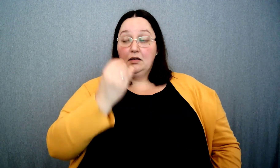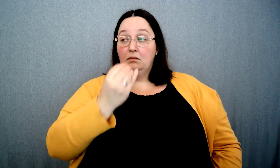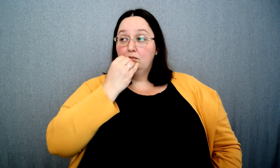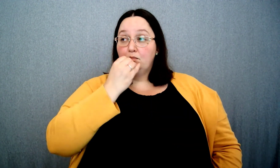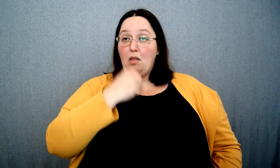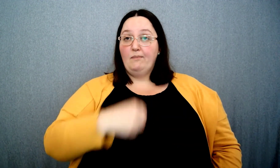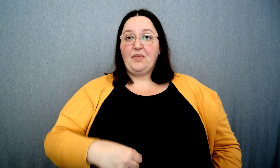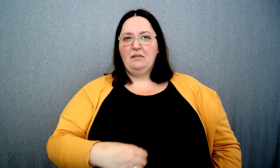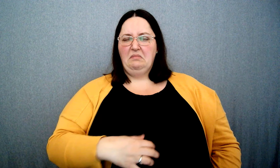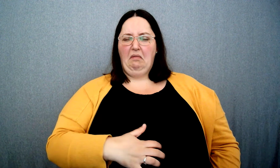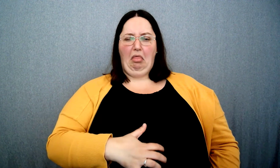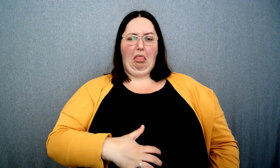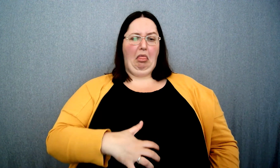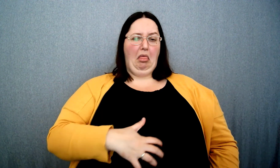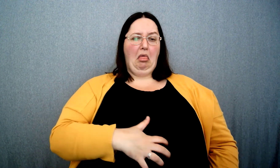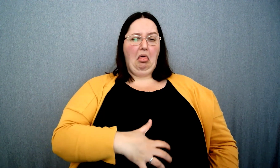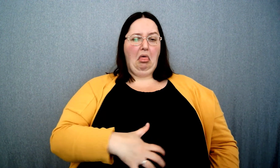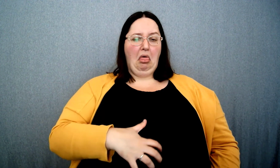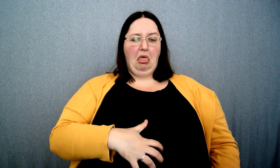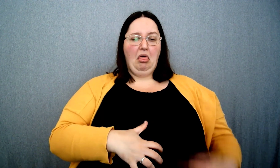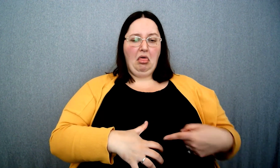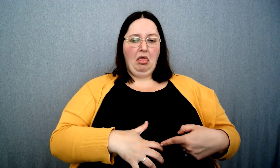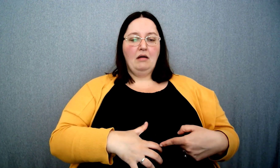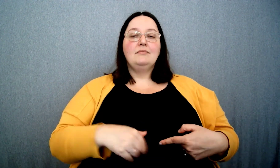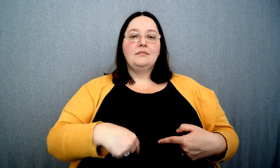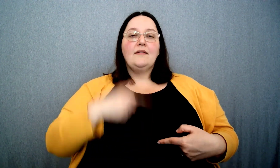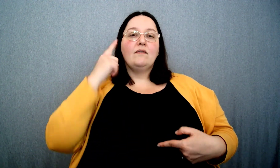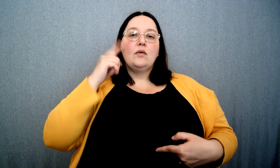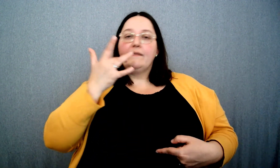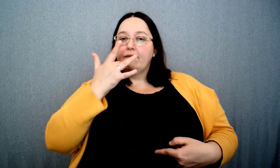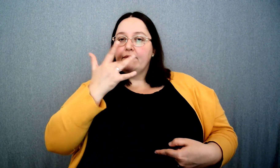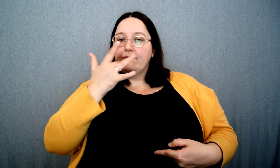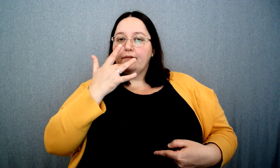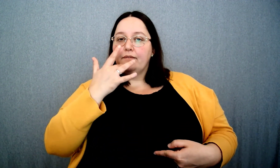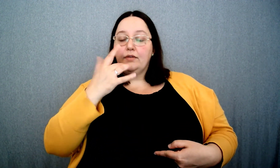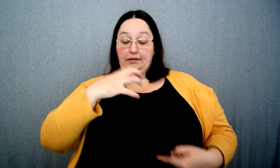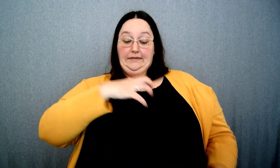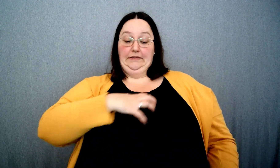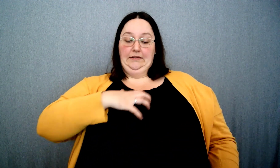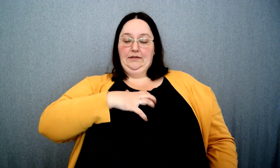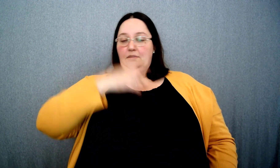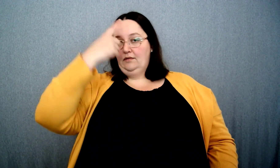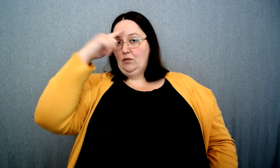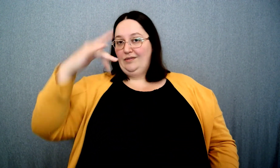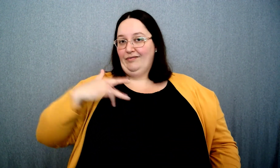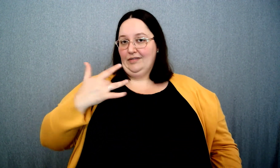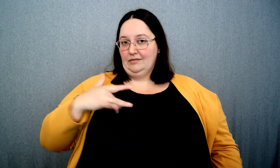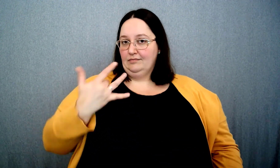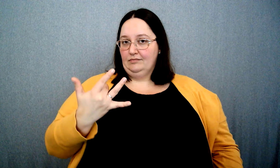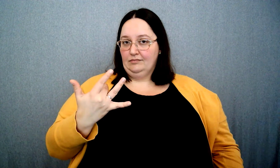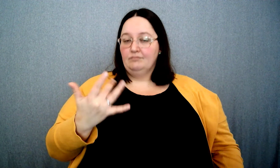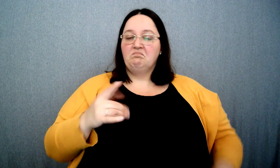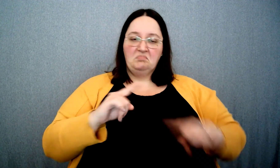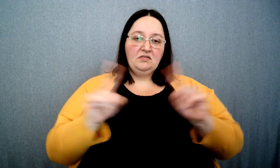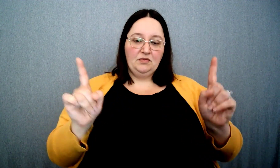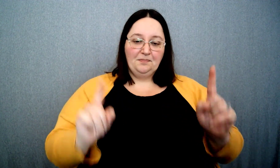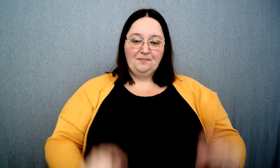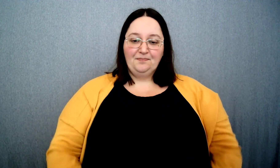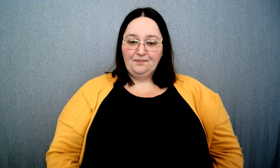If you ate something, though, that was disgusting or gross, you would move the sign to your stomach area. The chest is